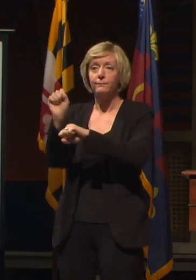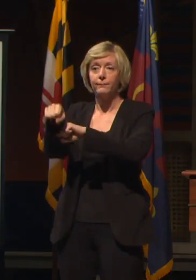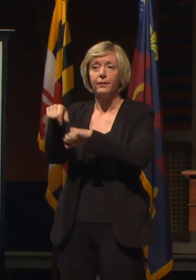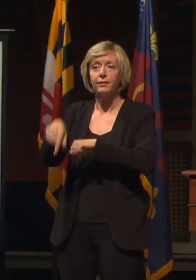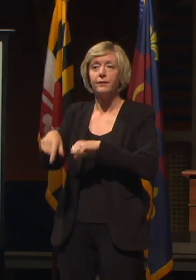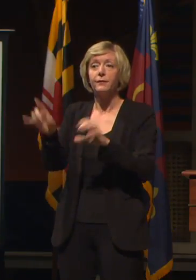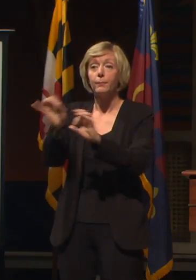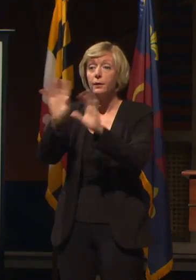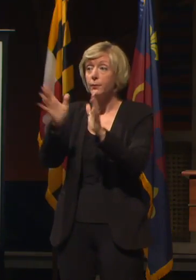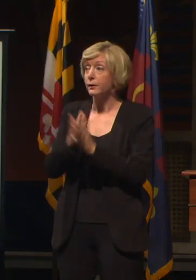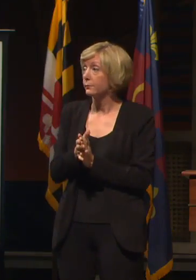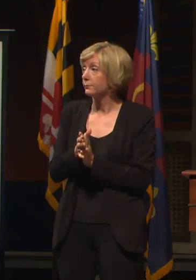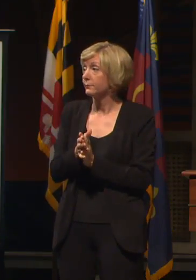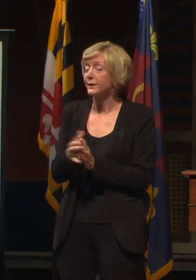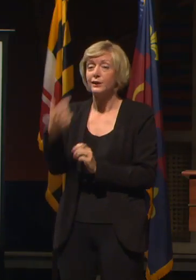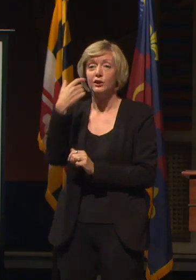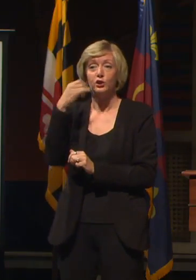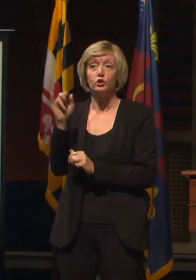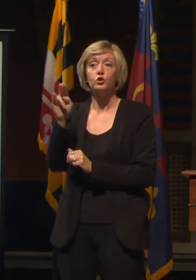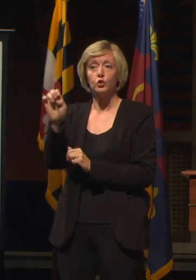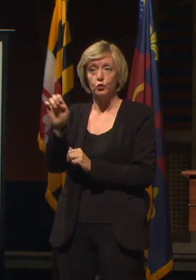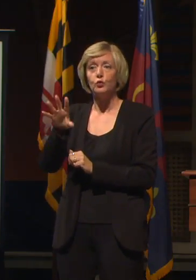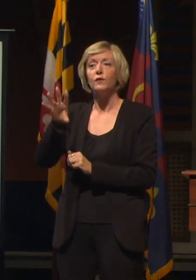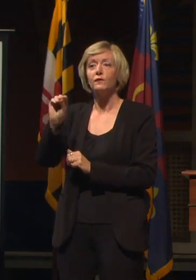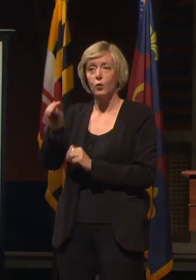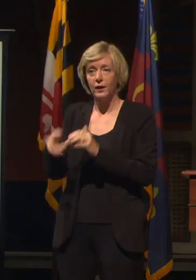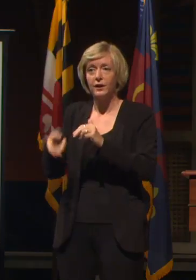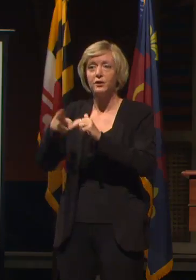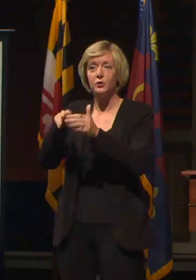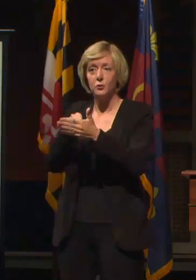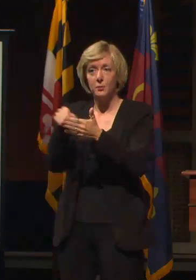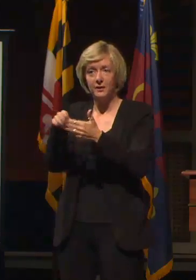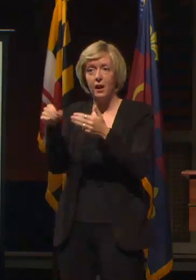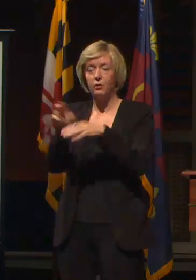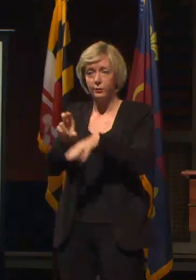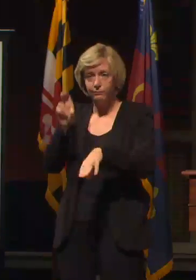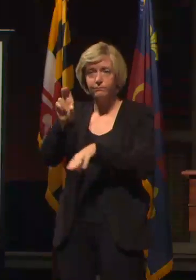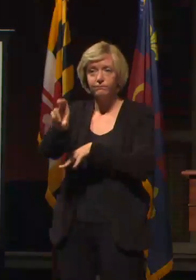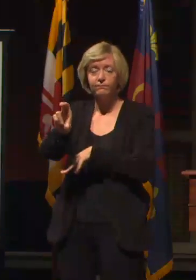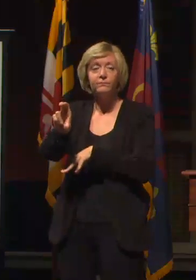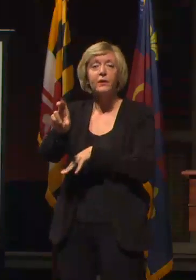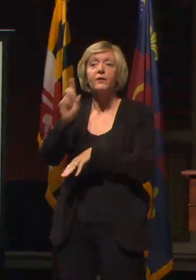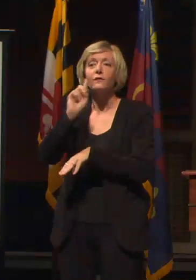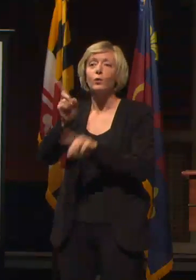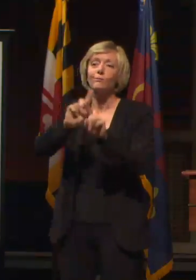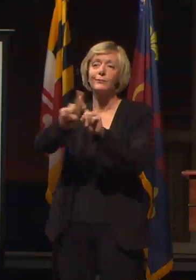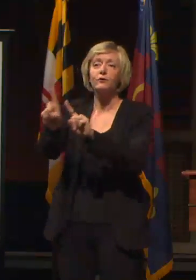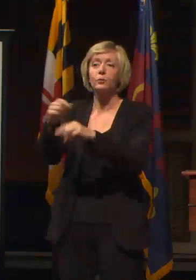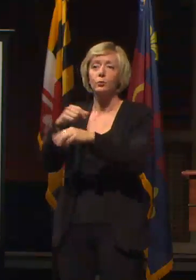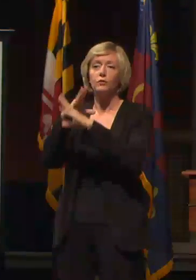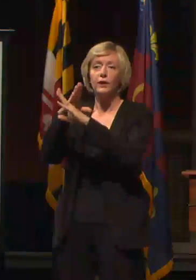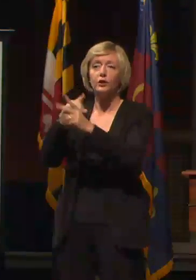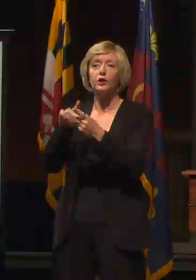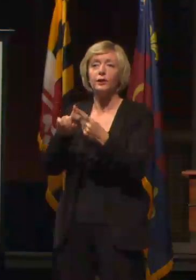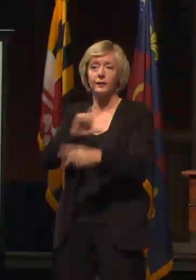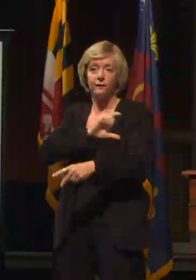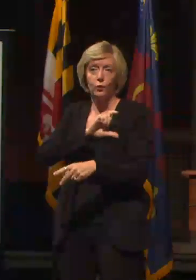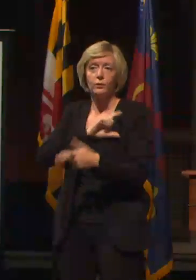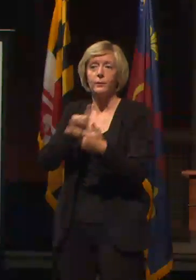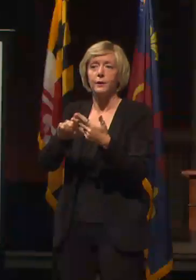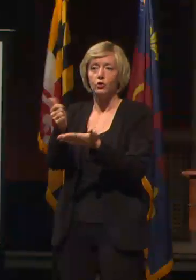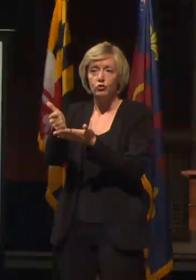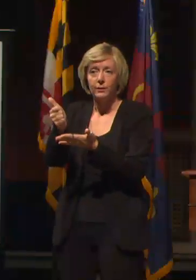in June of this year, we announced an additional $40 million in new funding through a variety of prevention, enforcement, treatment,